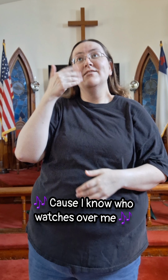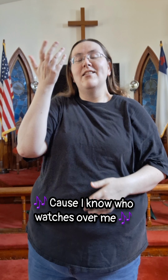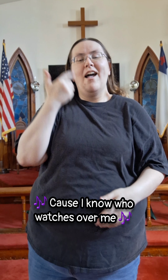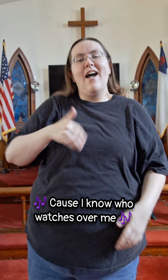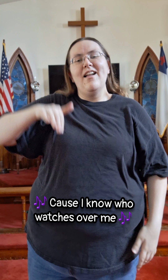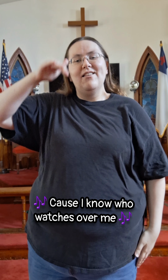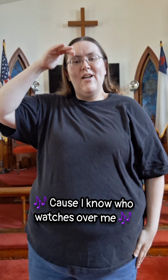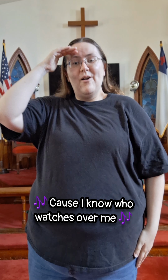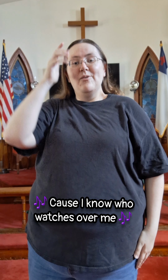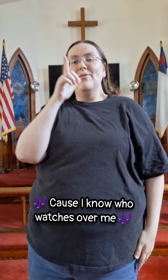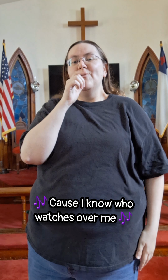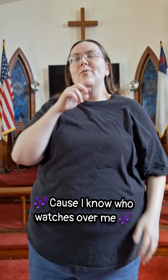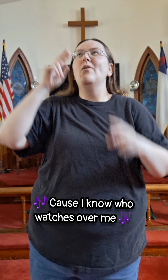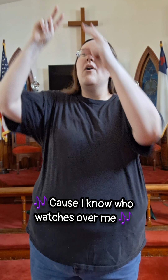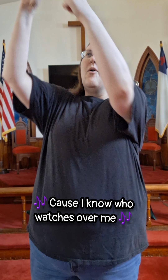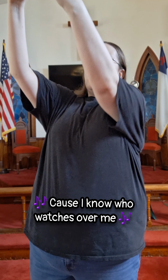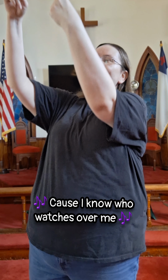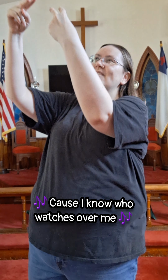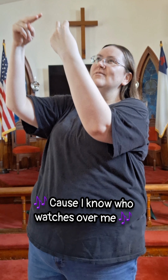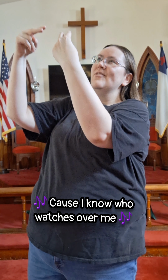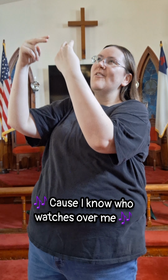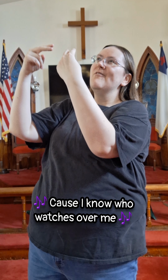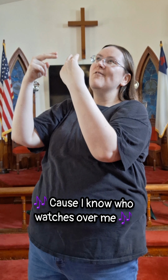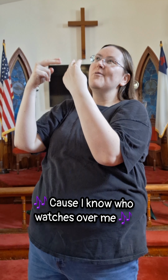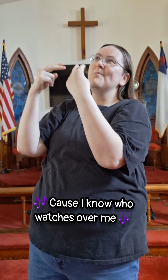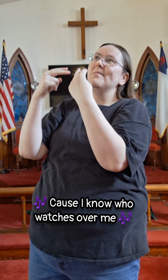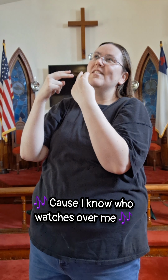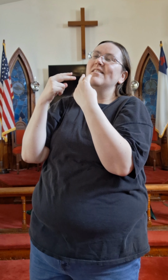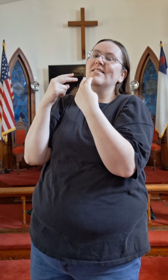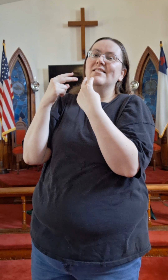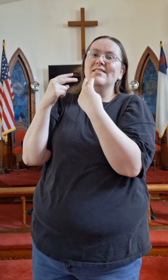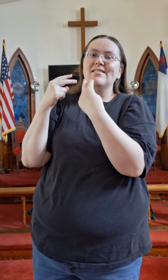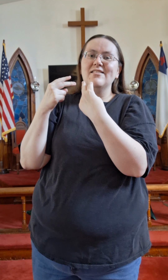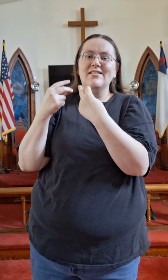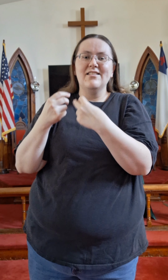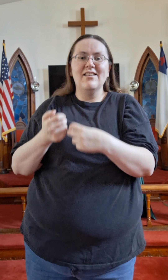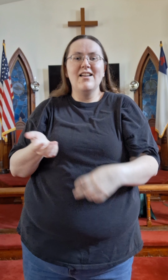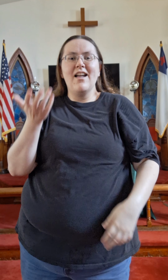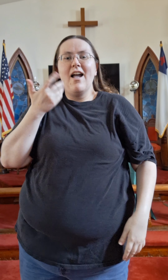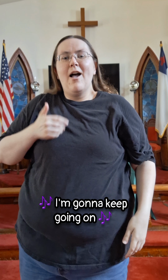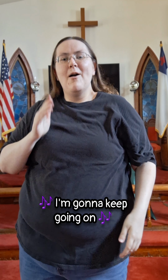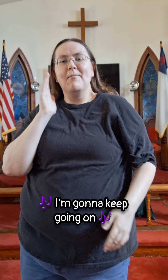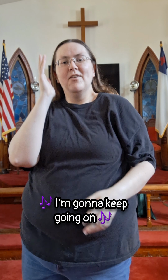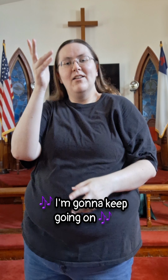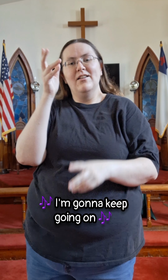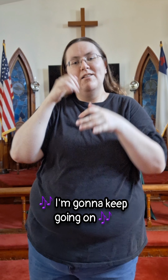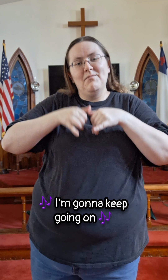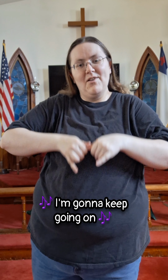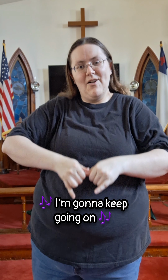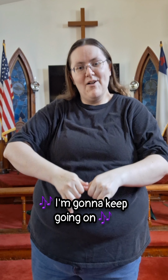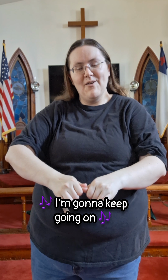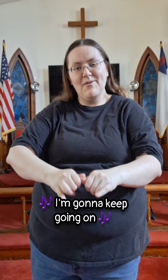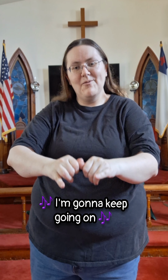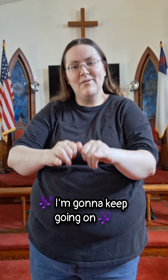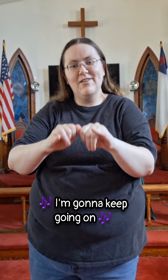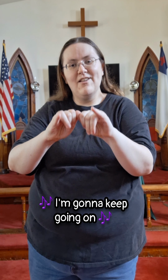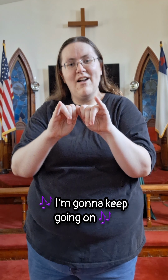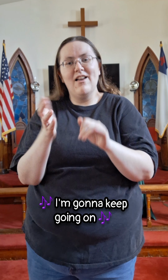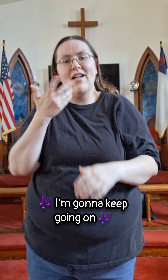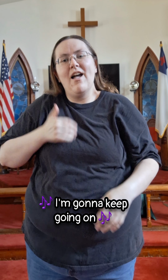know who watches over me I'm gonna keep going on